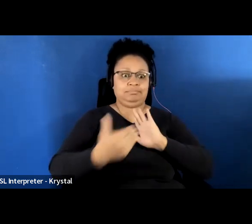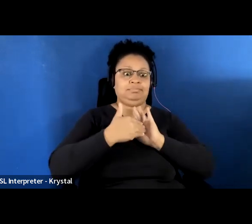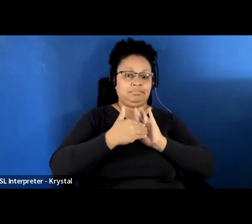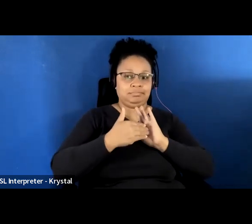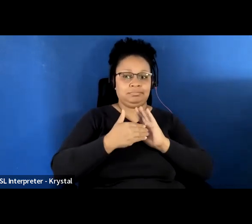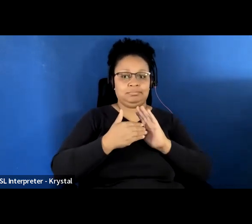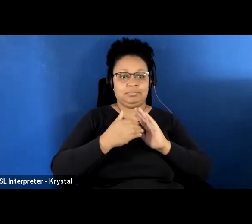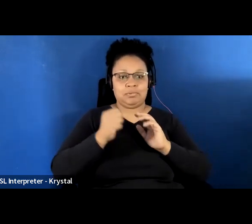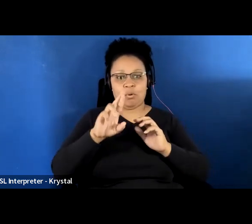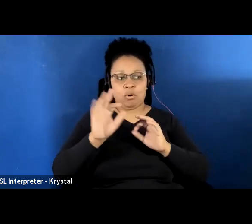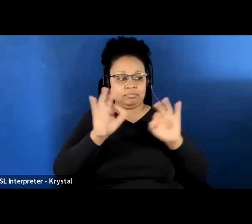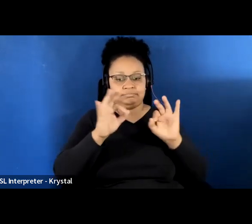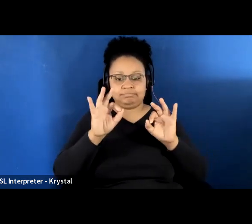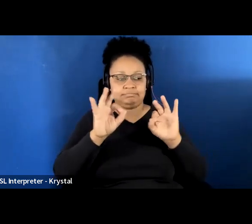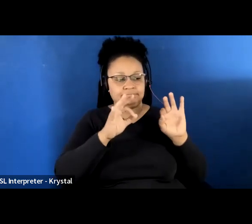being distracted by that.